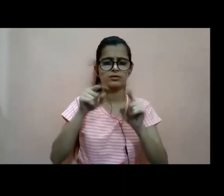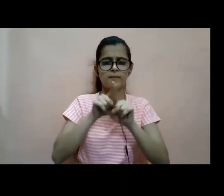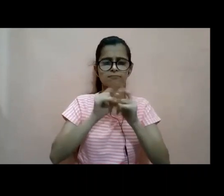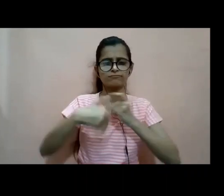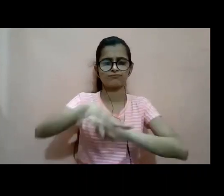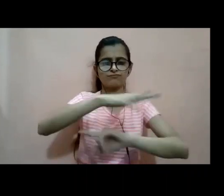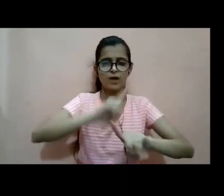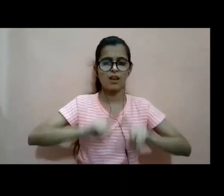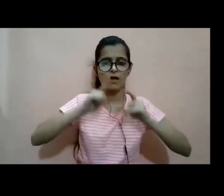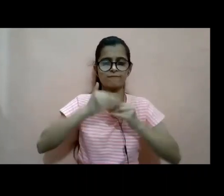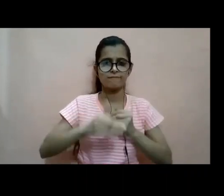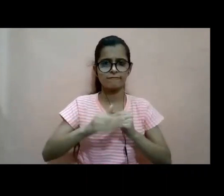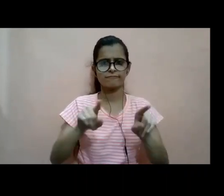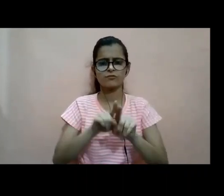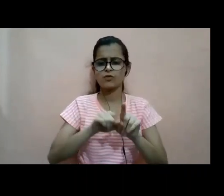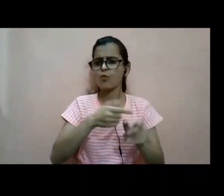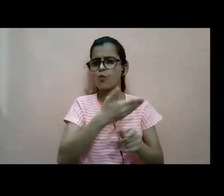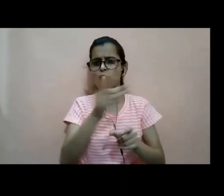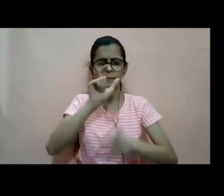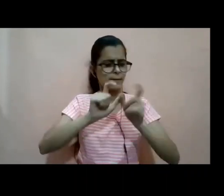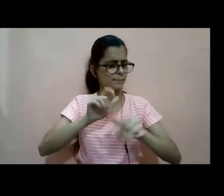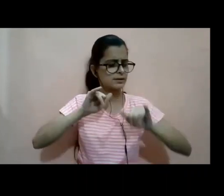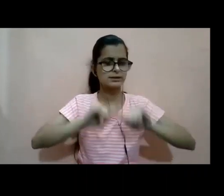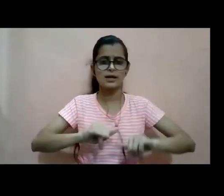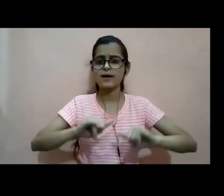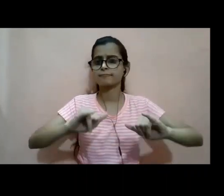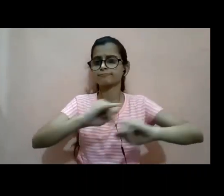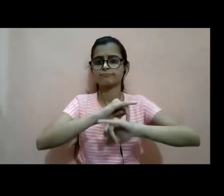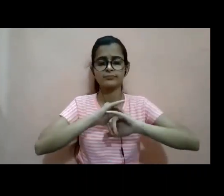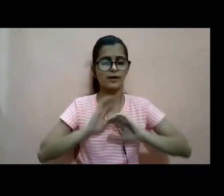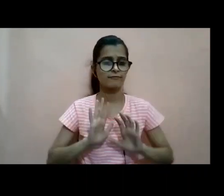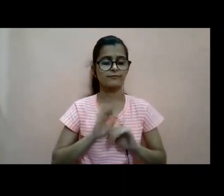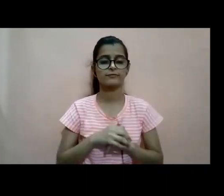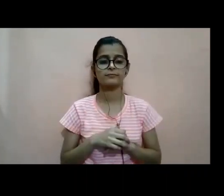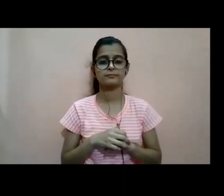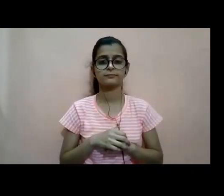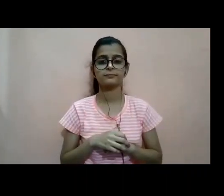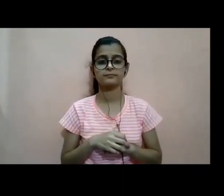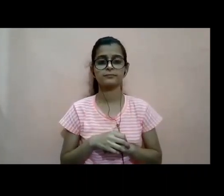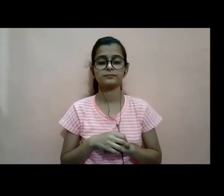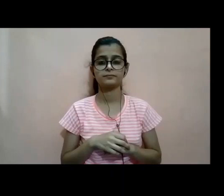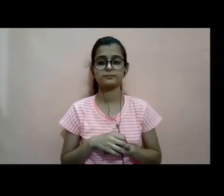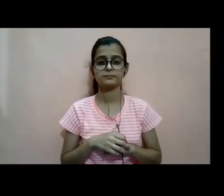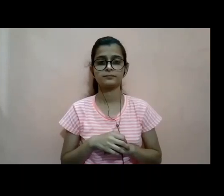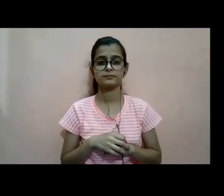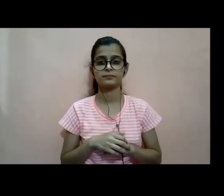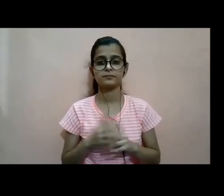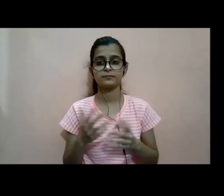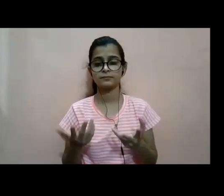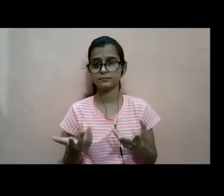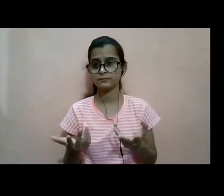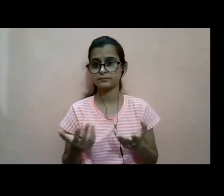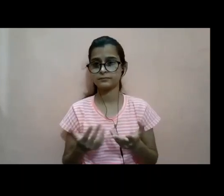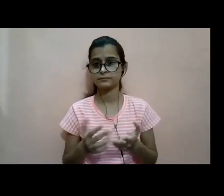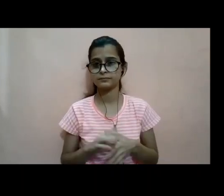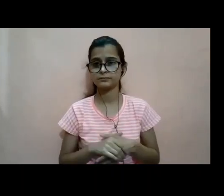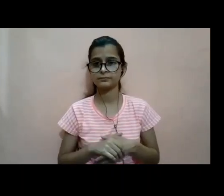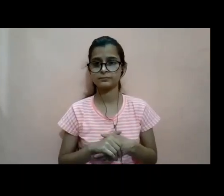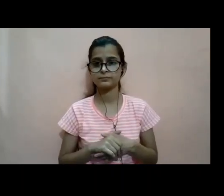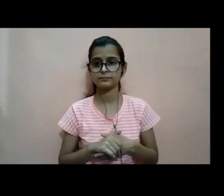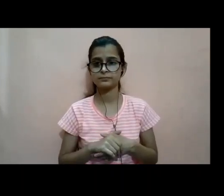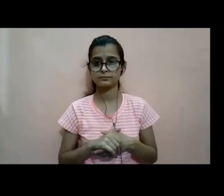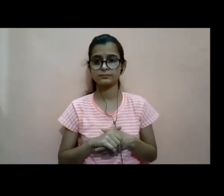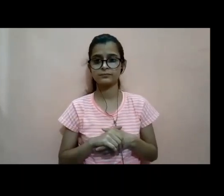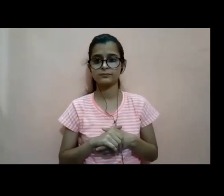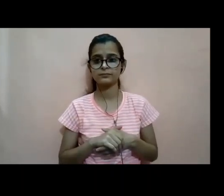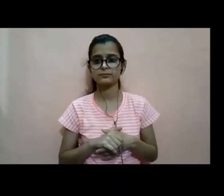actually value who you are, and also puts those kind of barriers in place. Professor Prasad, just last question. One